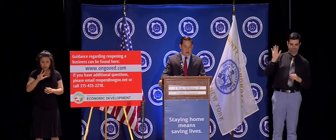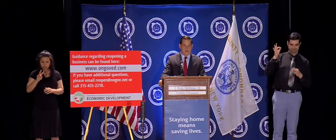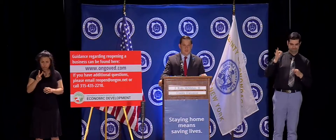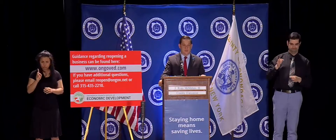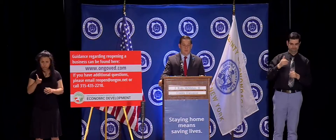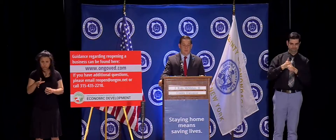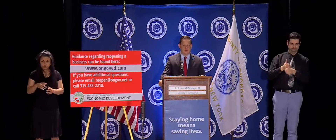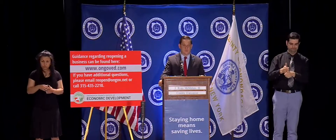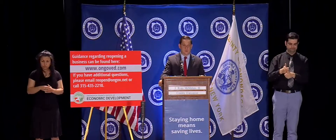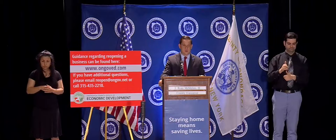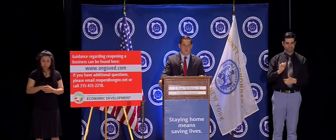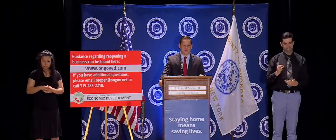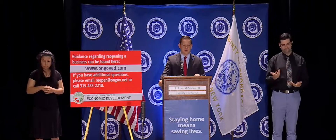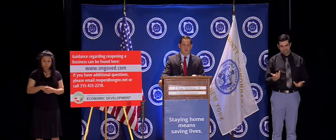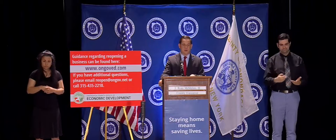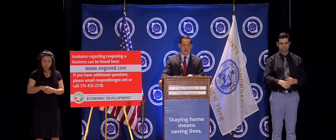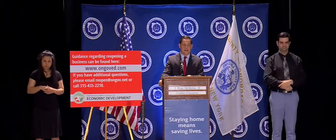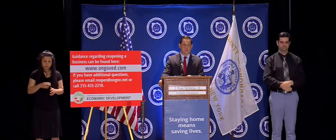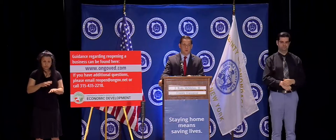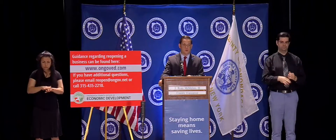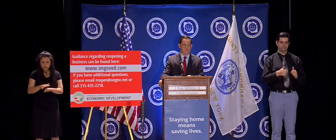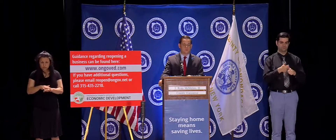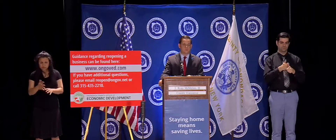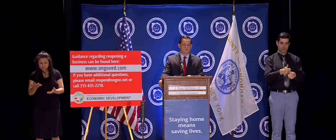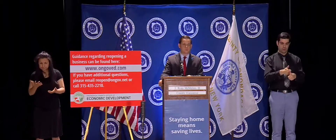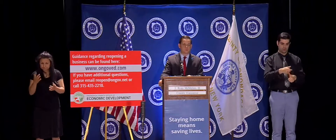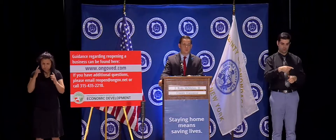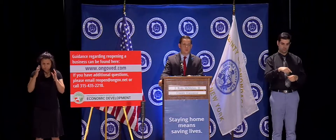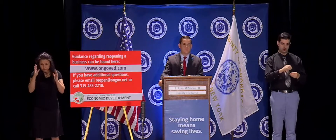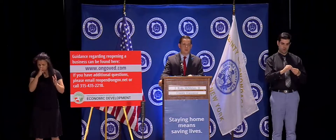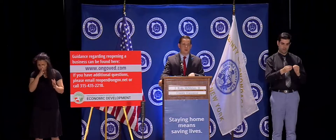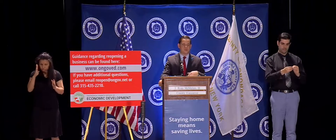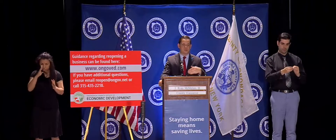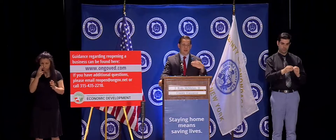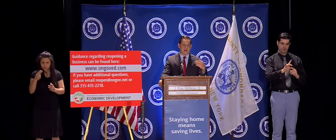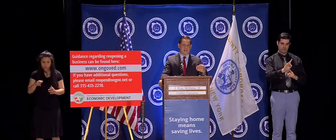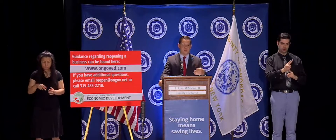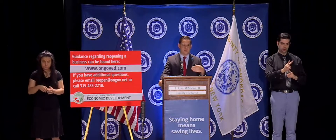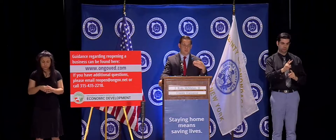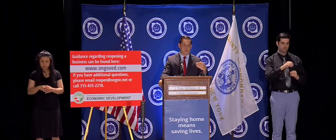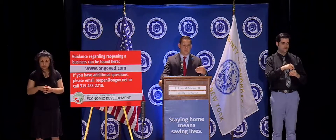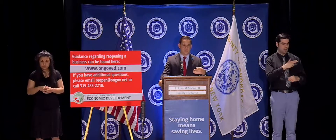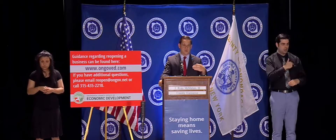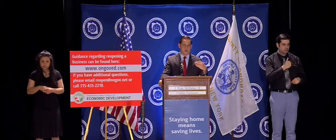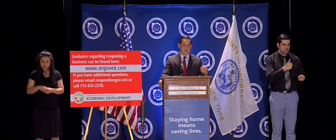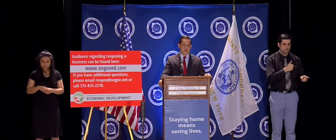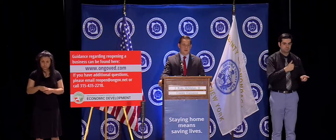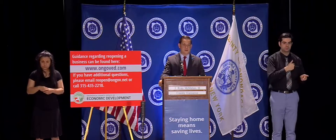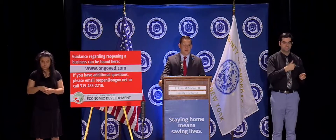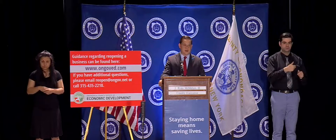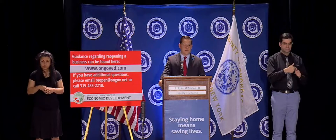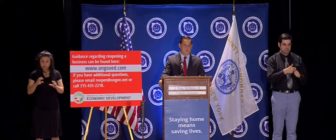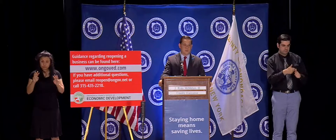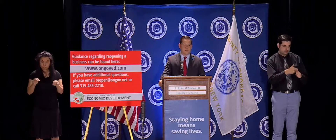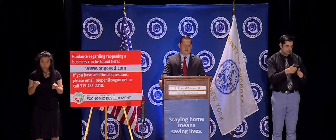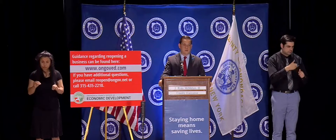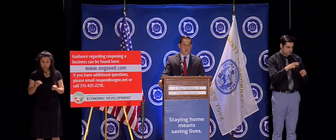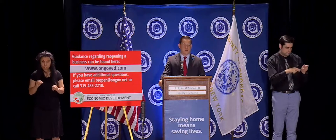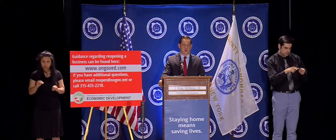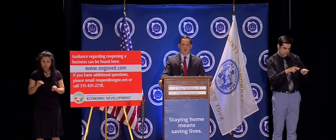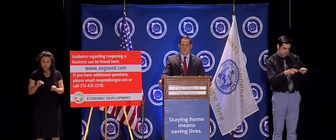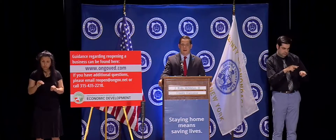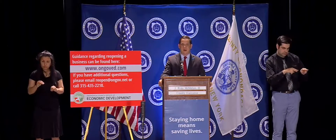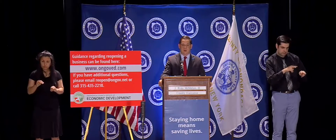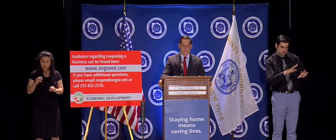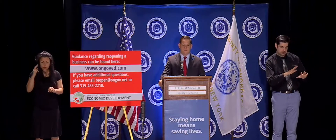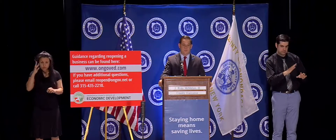We track these numbers for sick people in hospitals because you track the hospitalization numbers because that's where